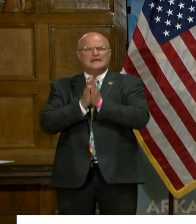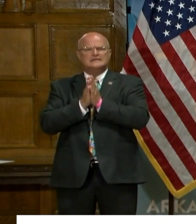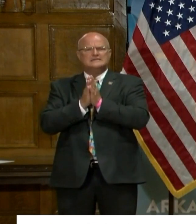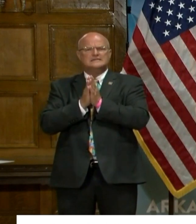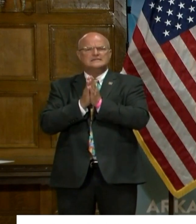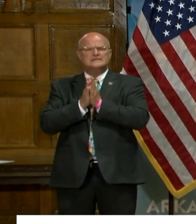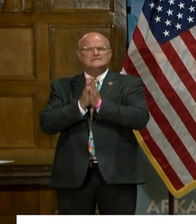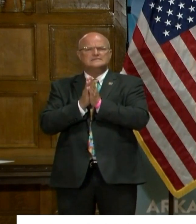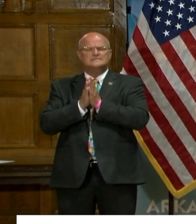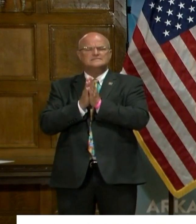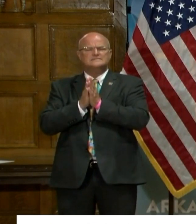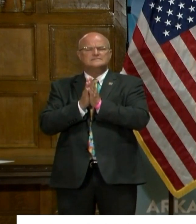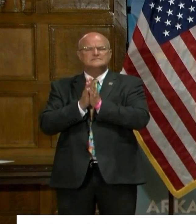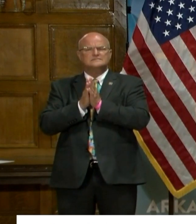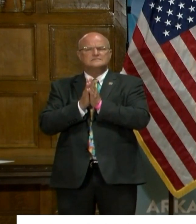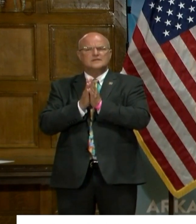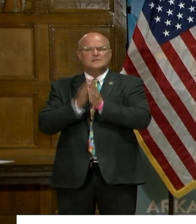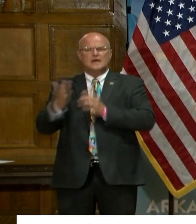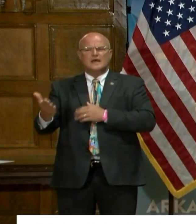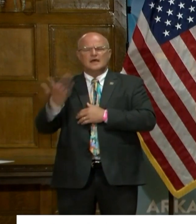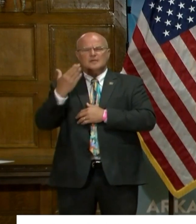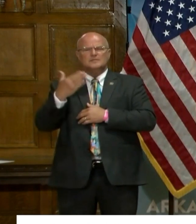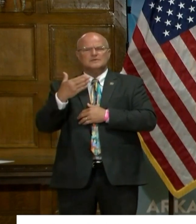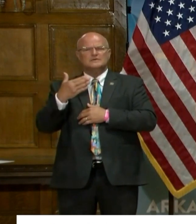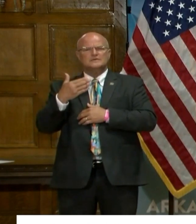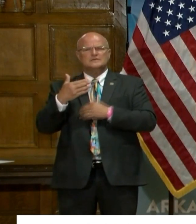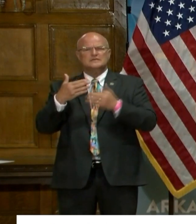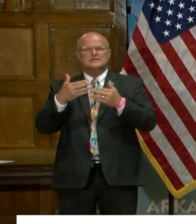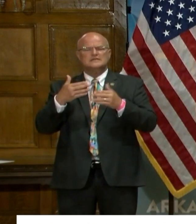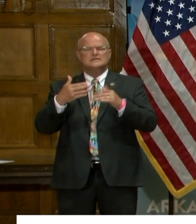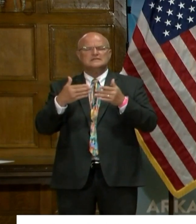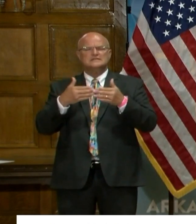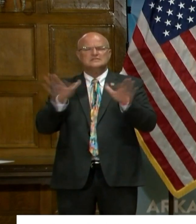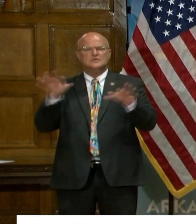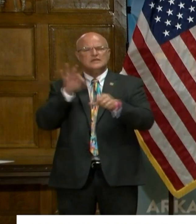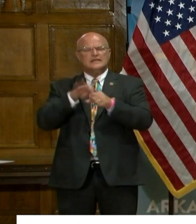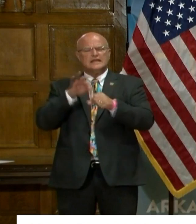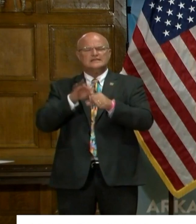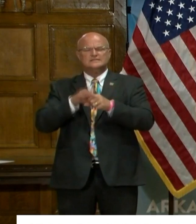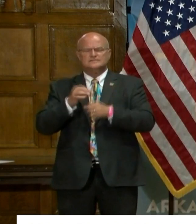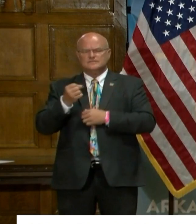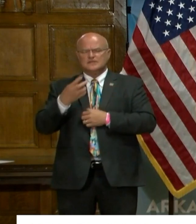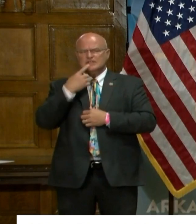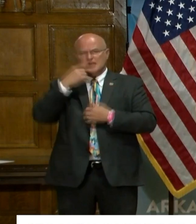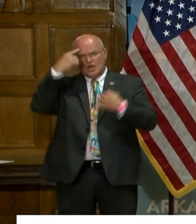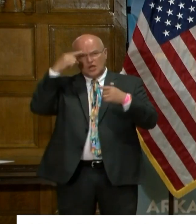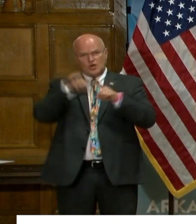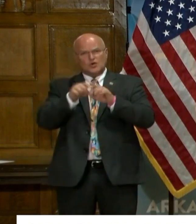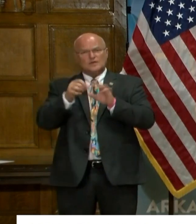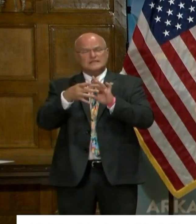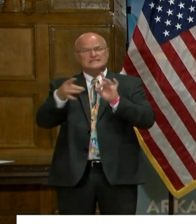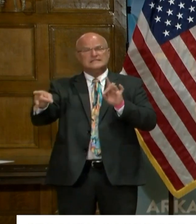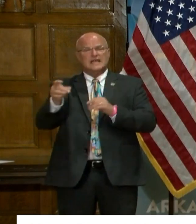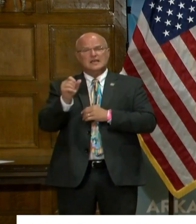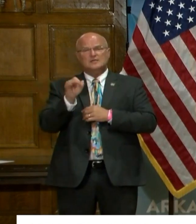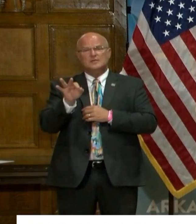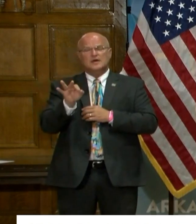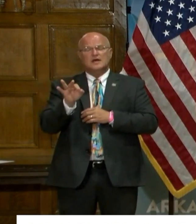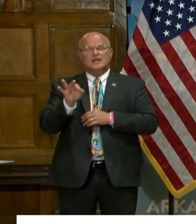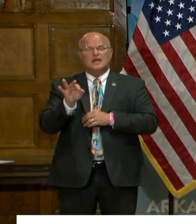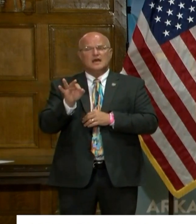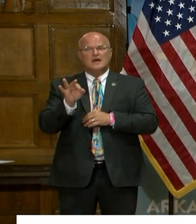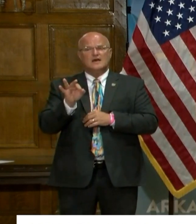ballot procedures for the upcoming general election. And he said, according to the statement, if